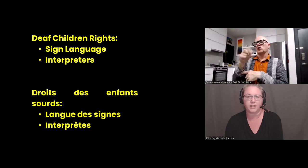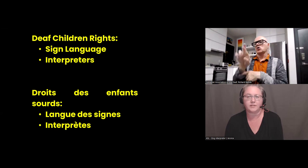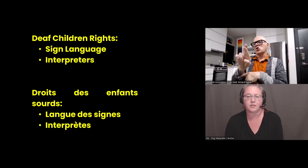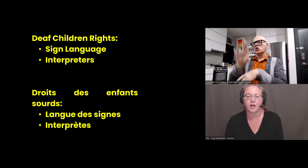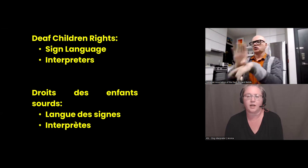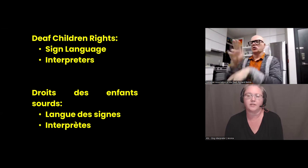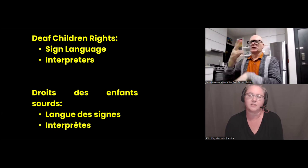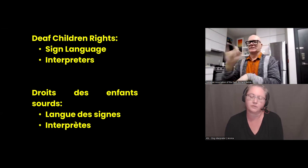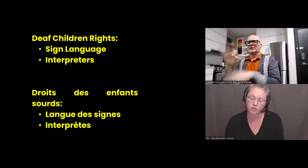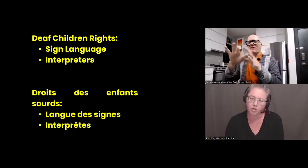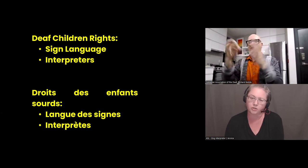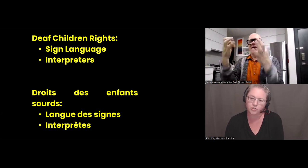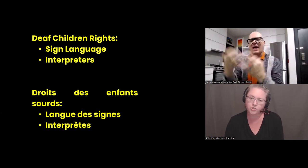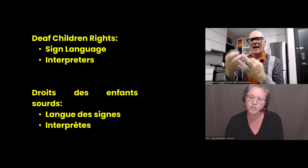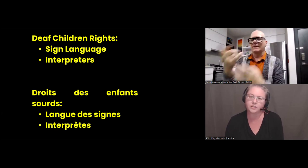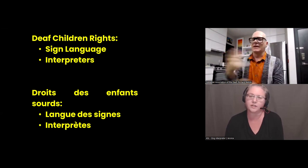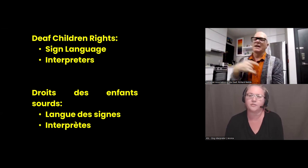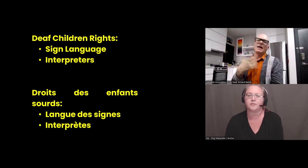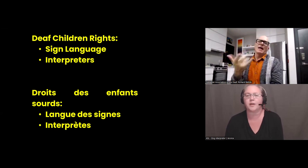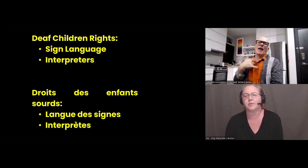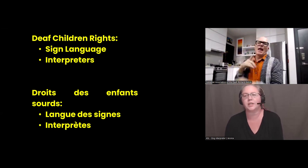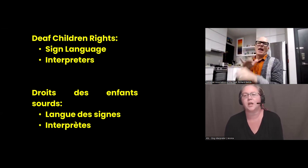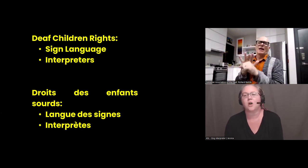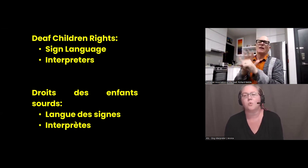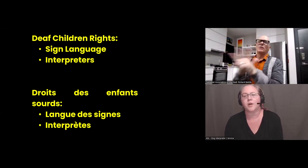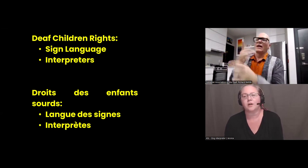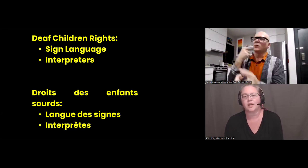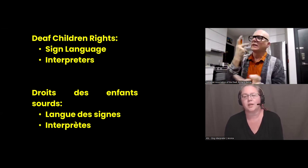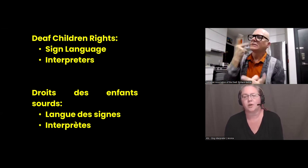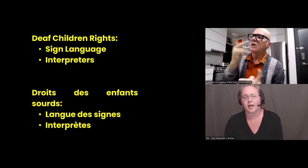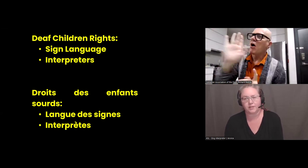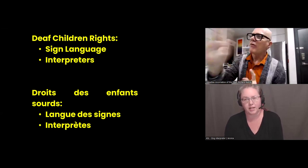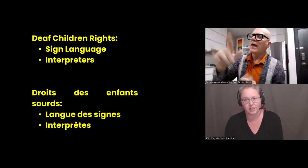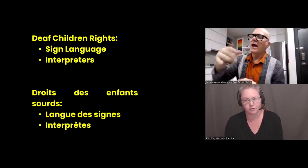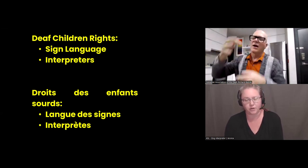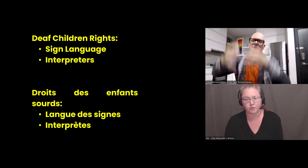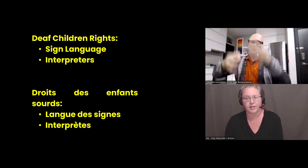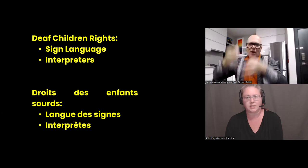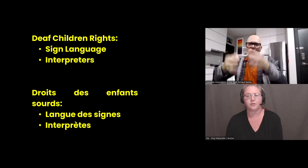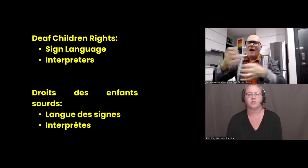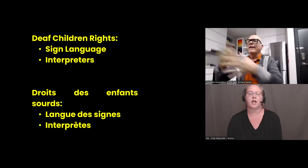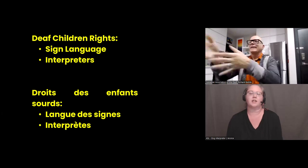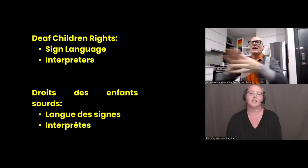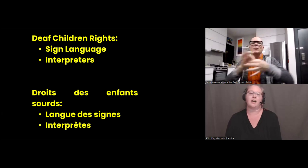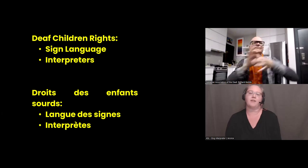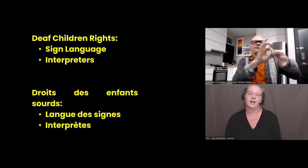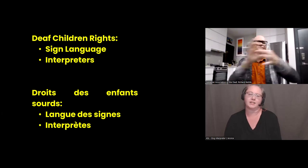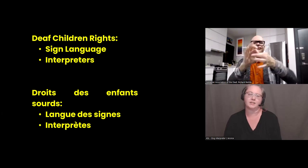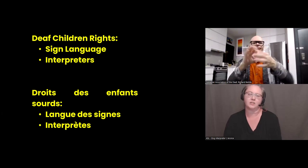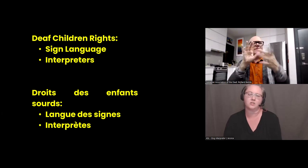was, this is for Carter Churchill, the family where they were advocating for their rights for their child to have access in